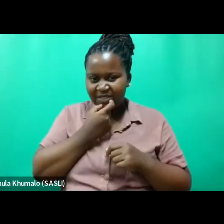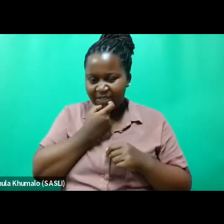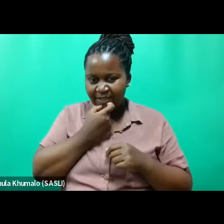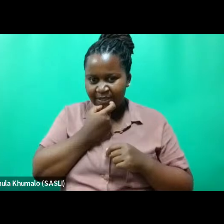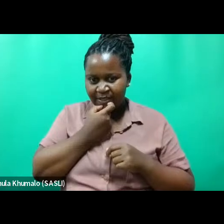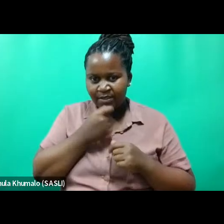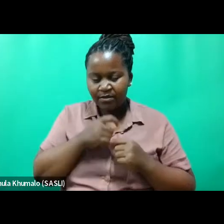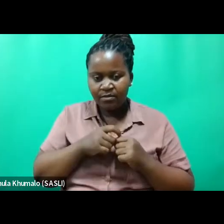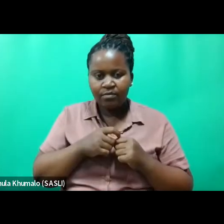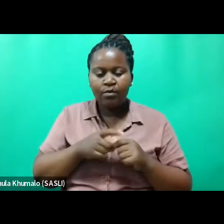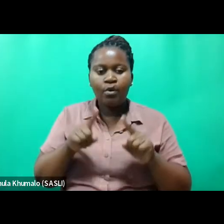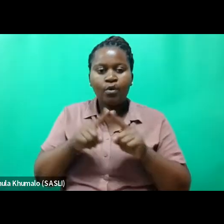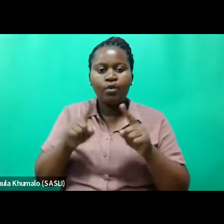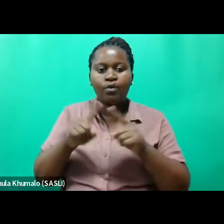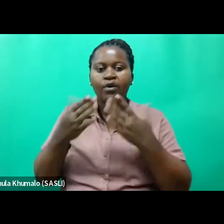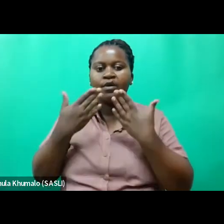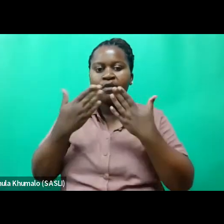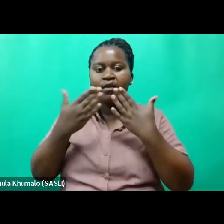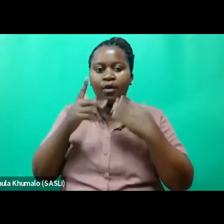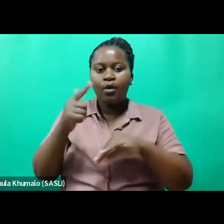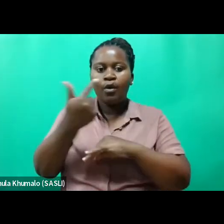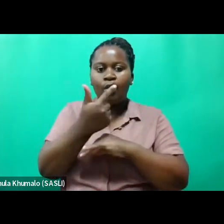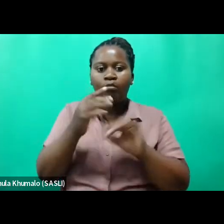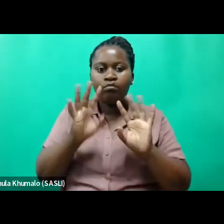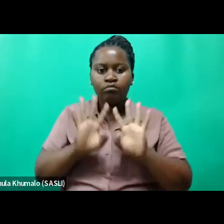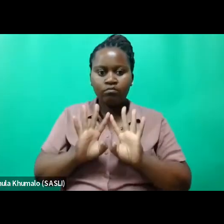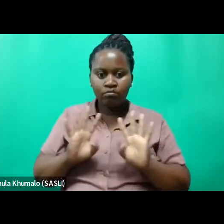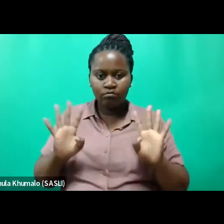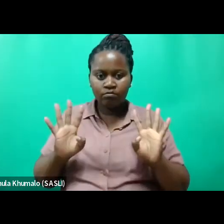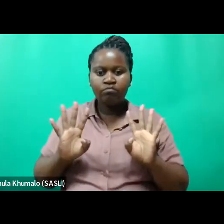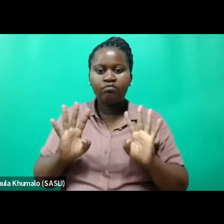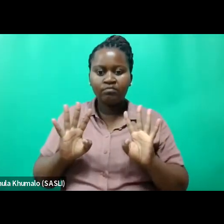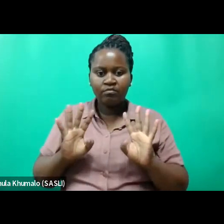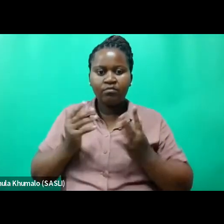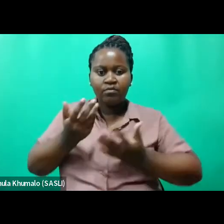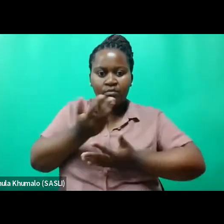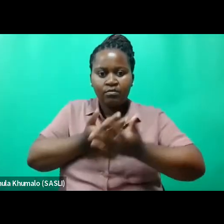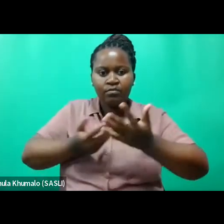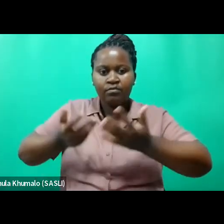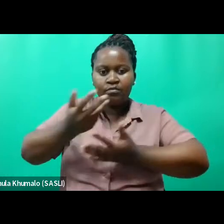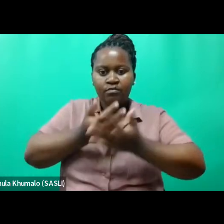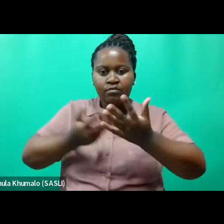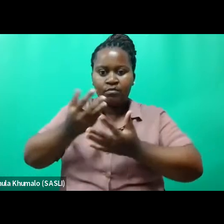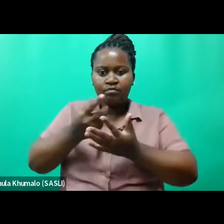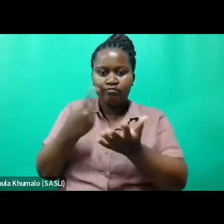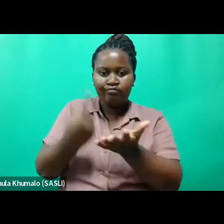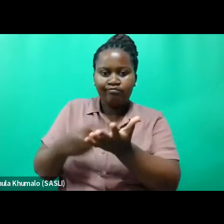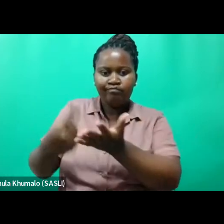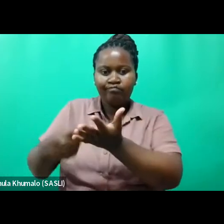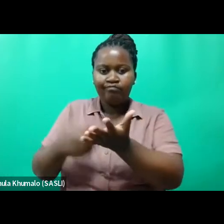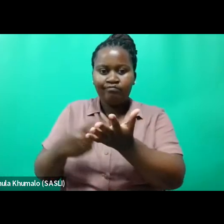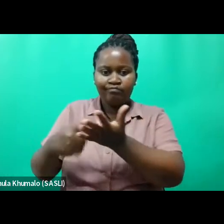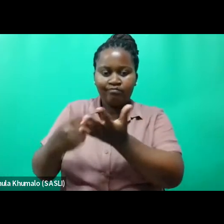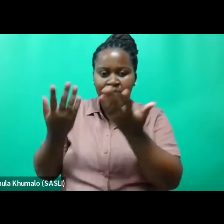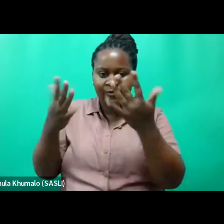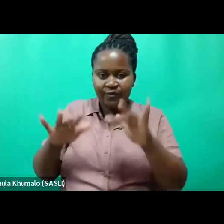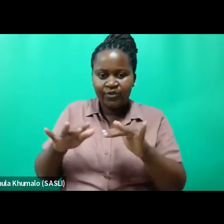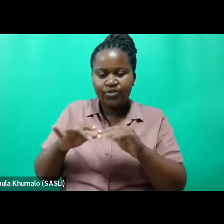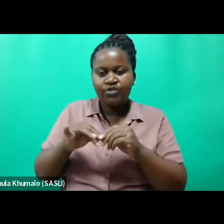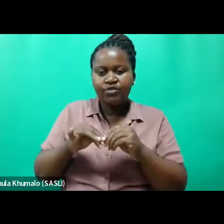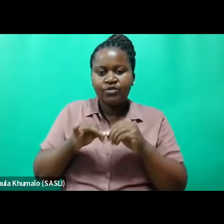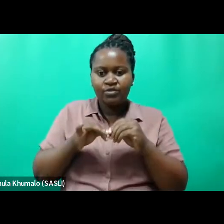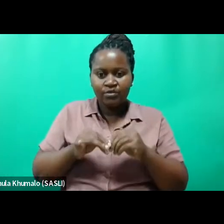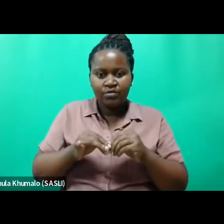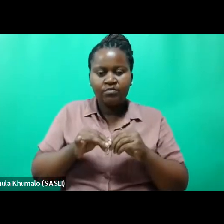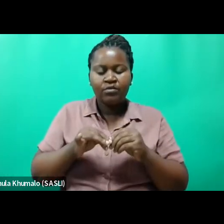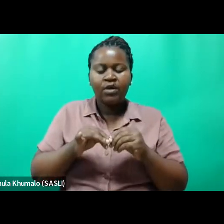I'd like to thank all the panelists who engaged in a vibrant and robust discussion on cultivating